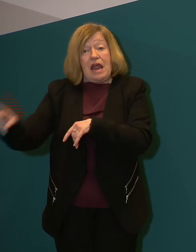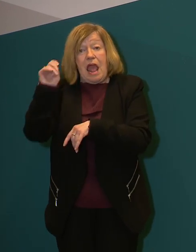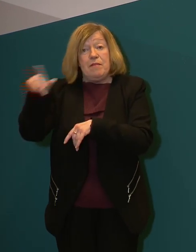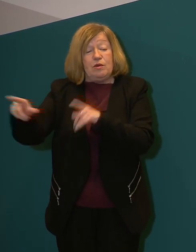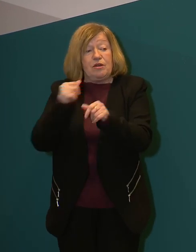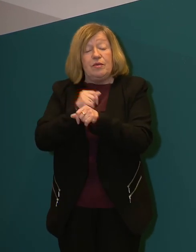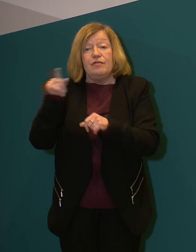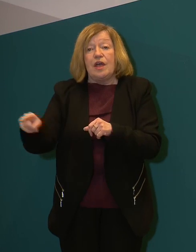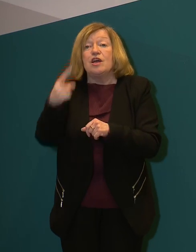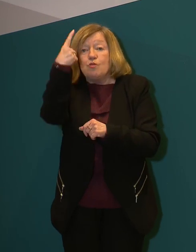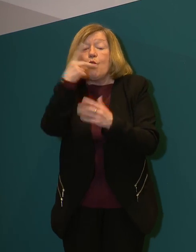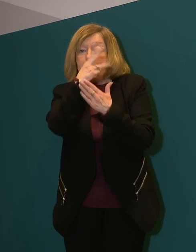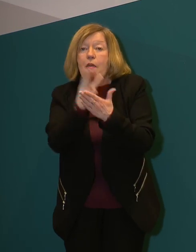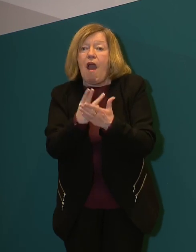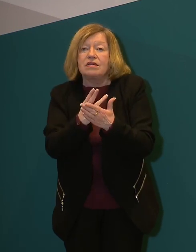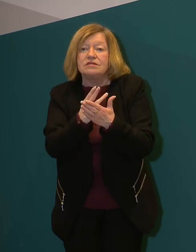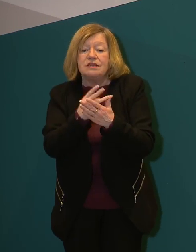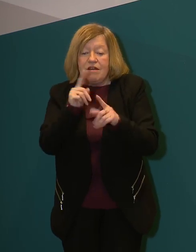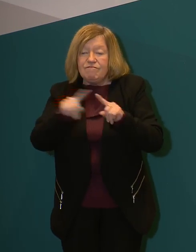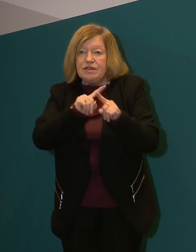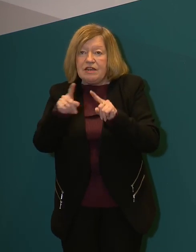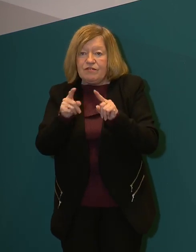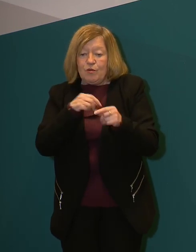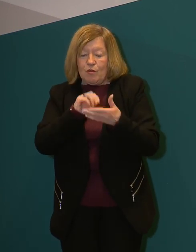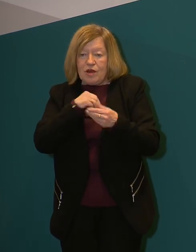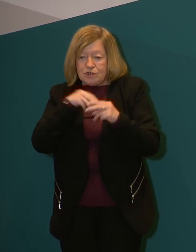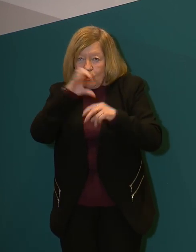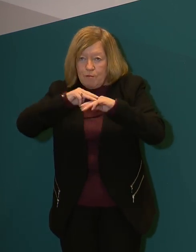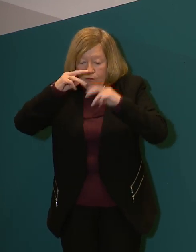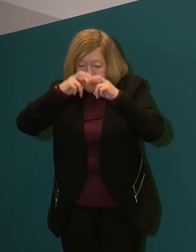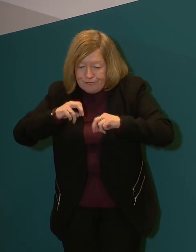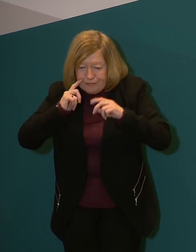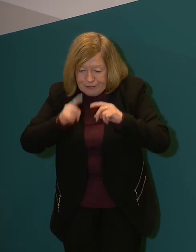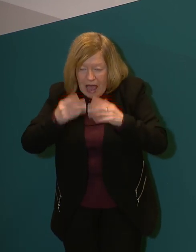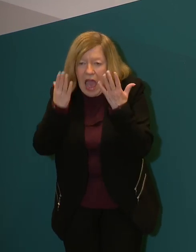that. That is one component of a range of components, I think, that we want to look more closely at